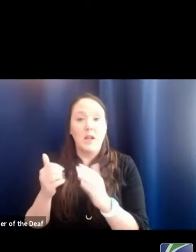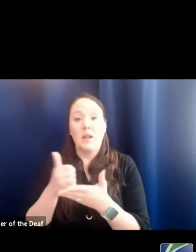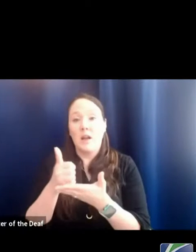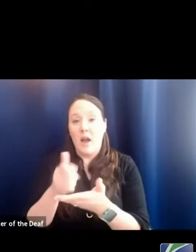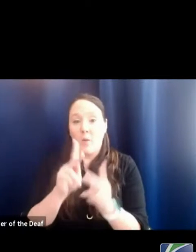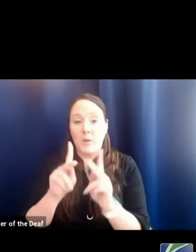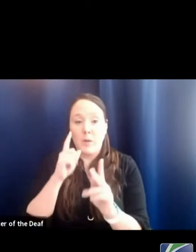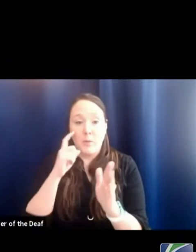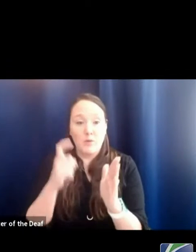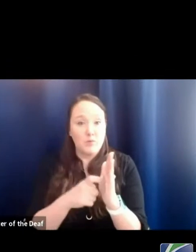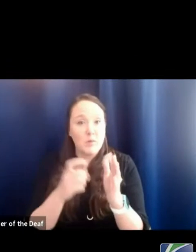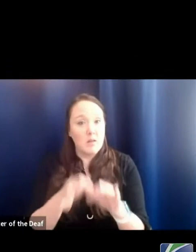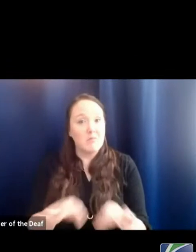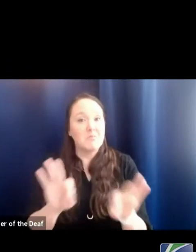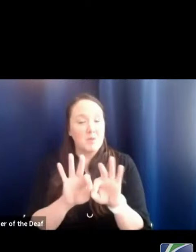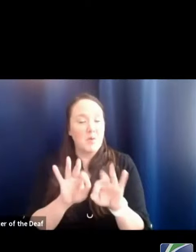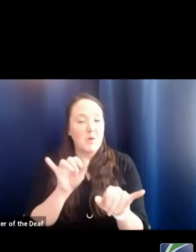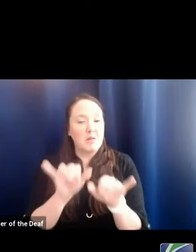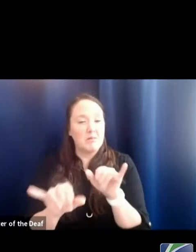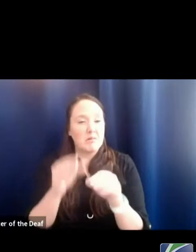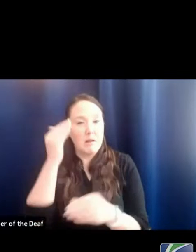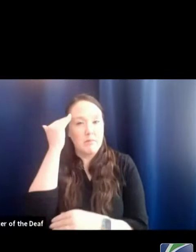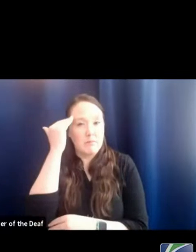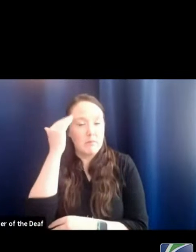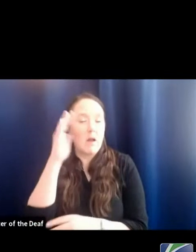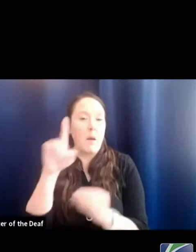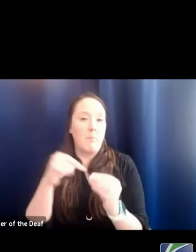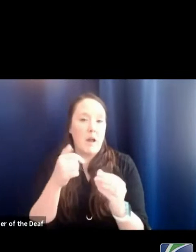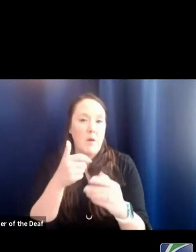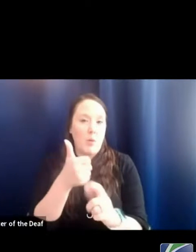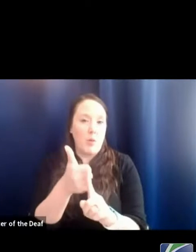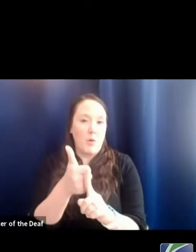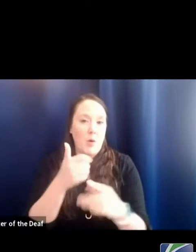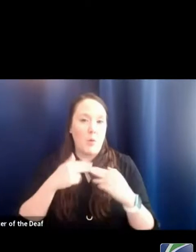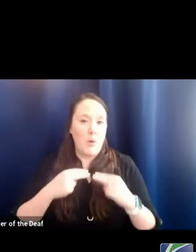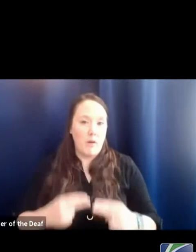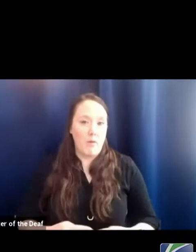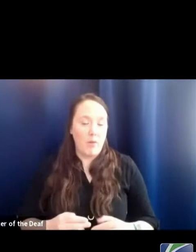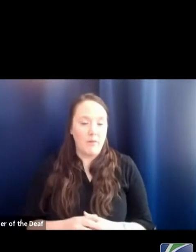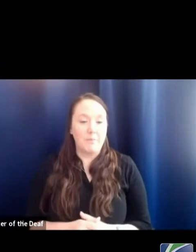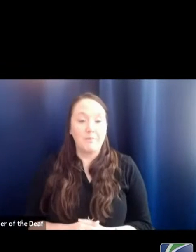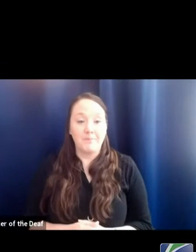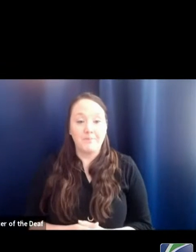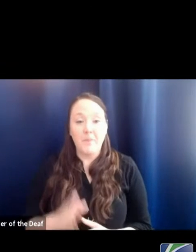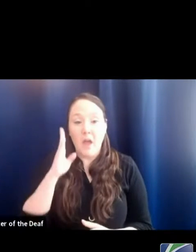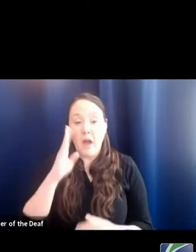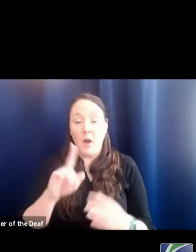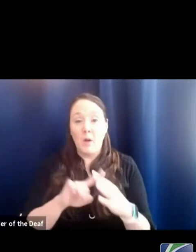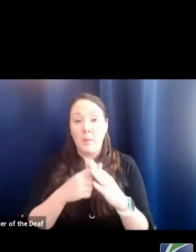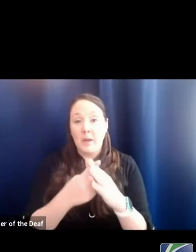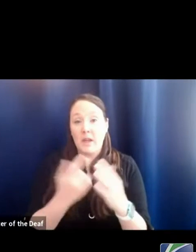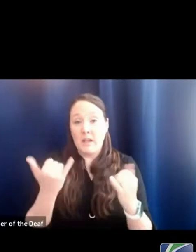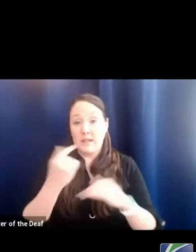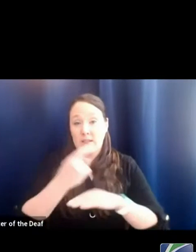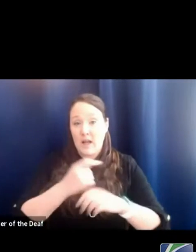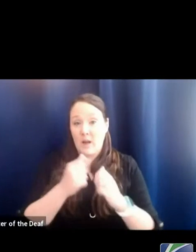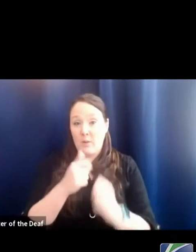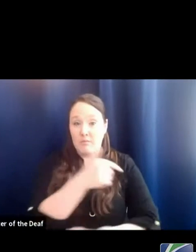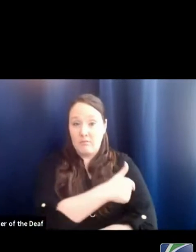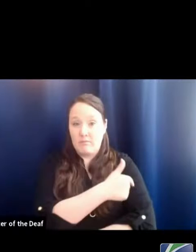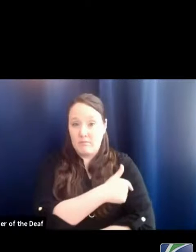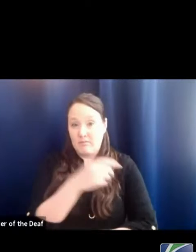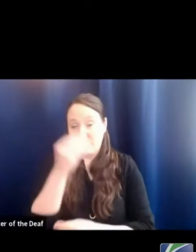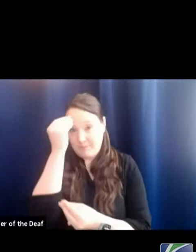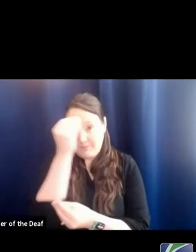the importance of staying informed about their health. I'll begin today with a vaccine update. As